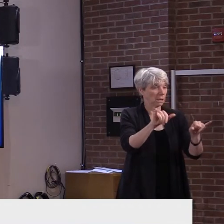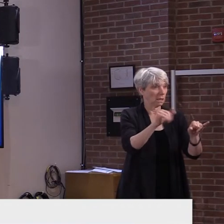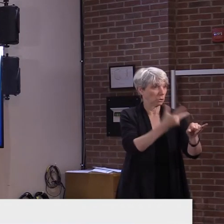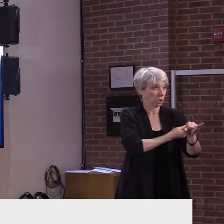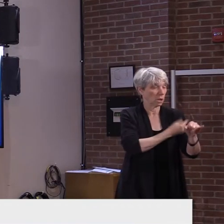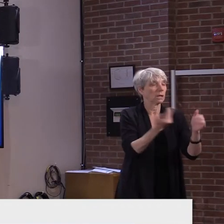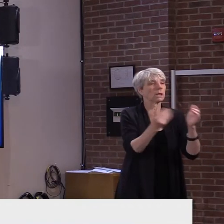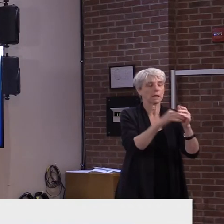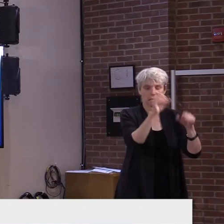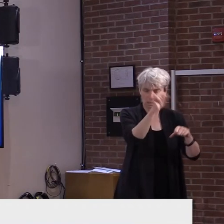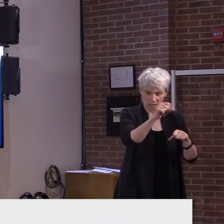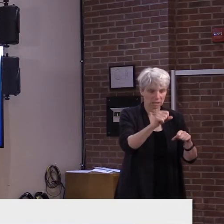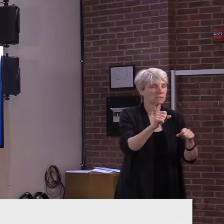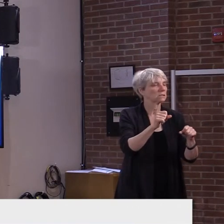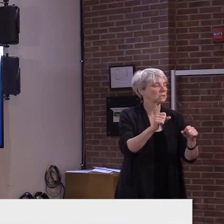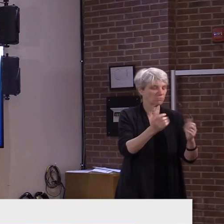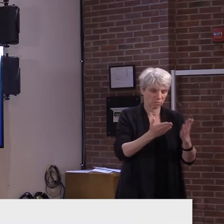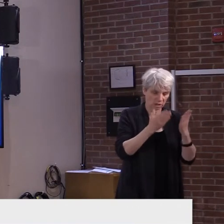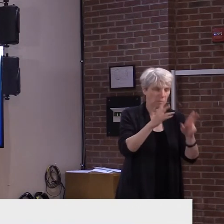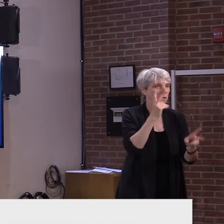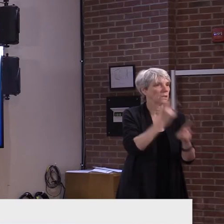We're recommending that.